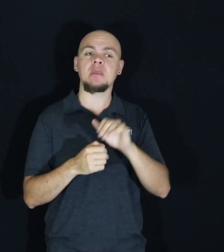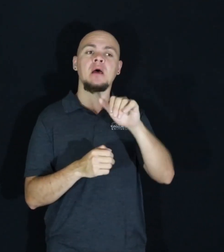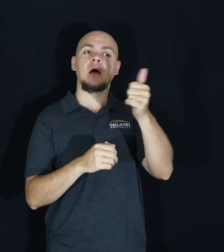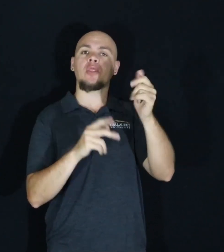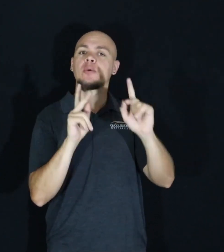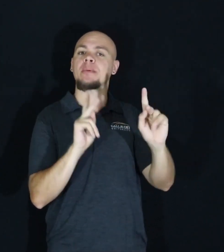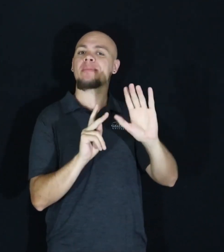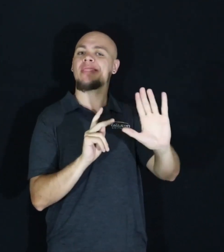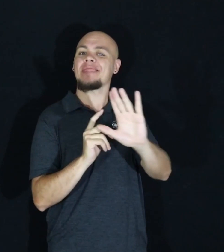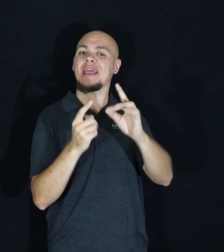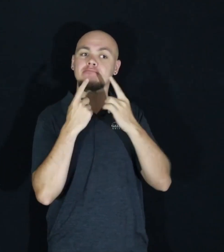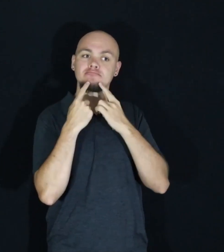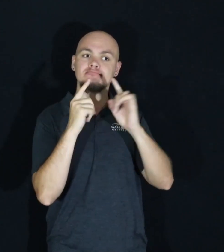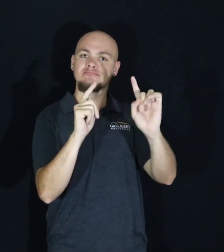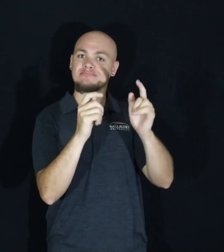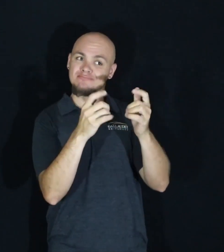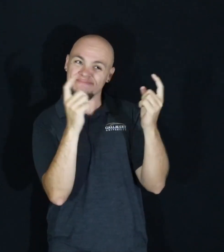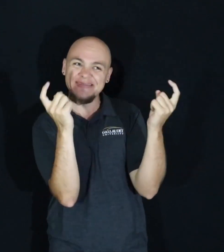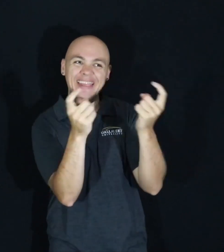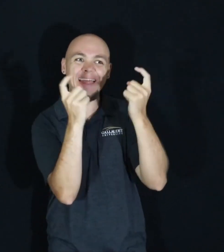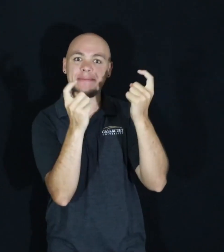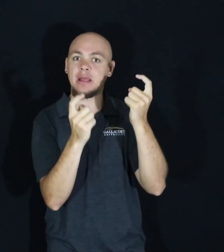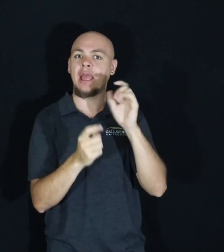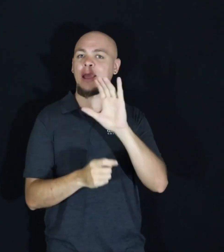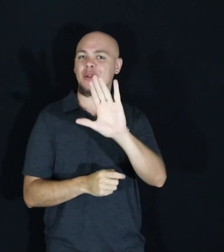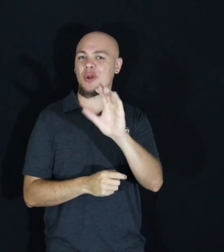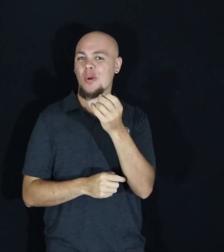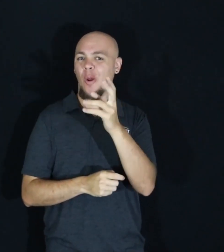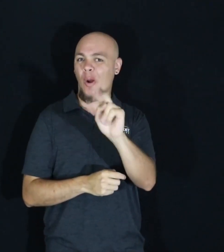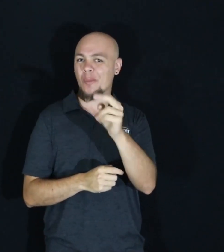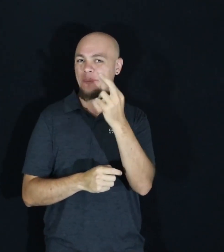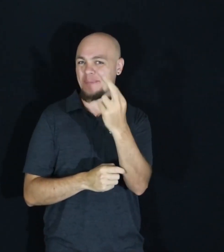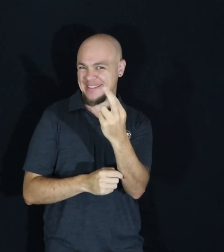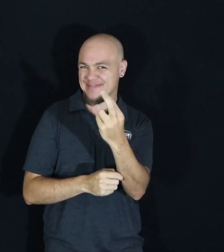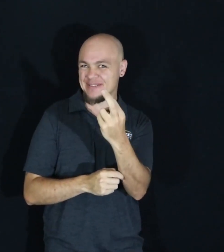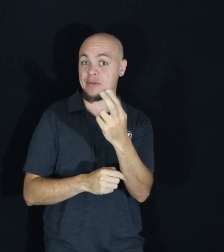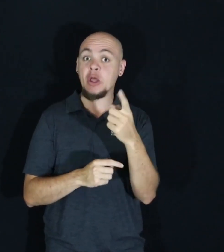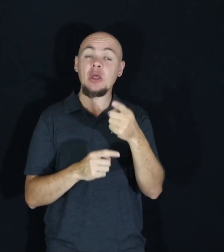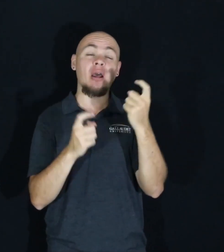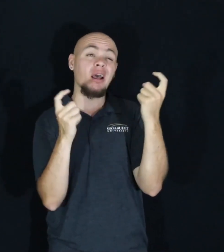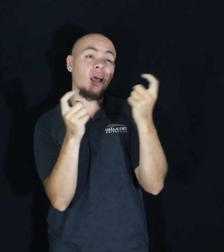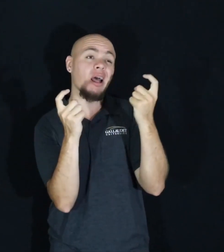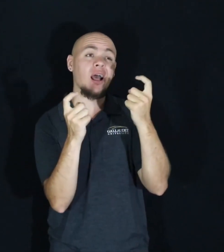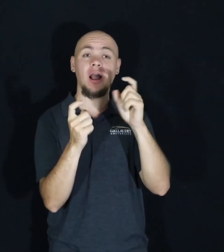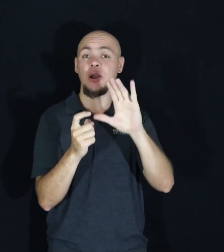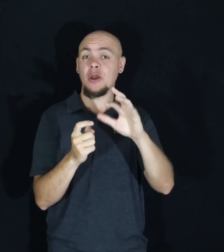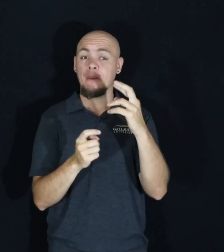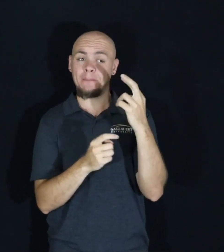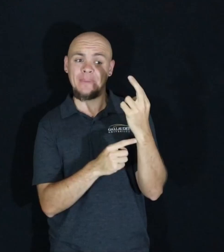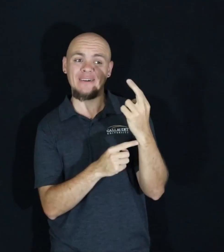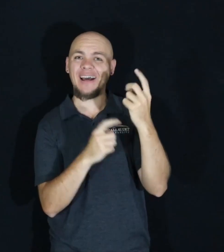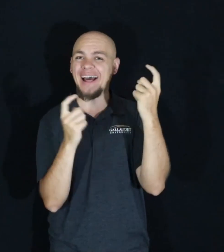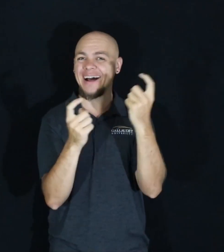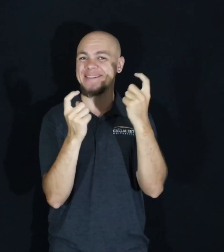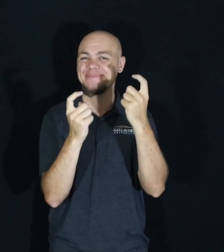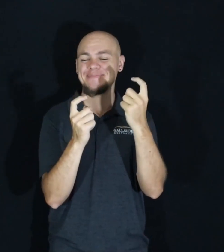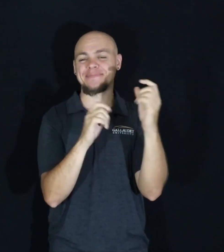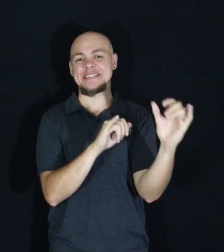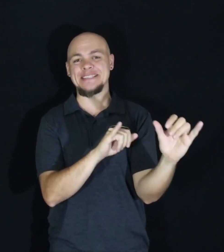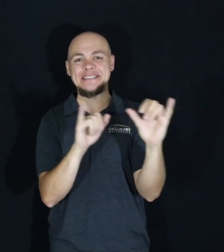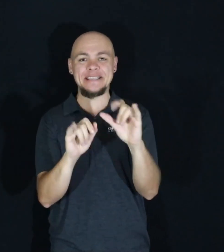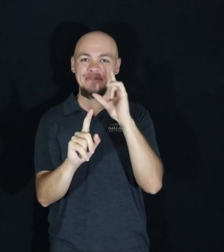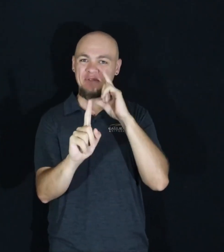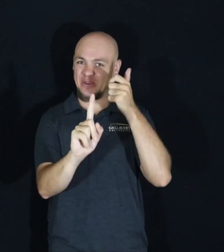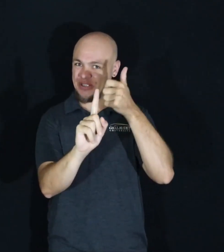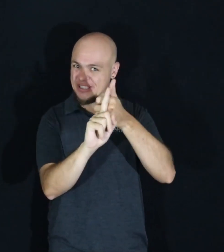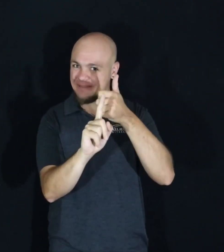achievements and to be your own best friend. So the next time you find yourself cheering or celebrating your best friend, make sure you do the same thing for